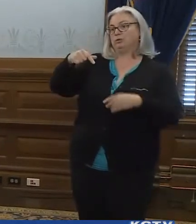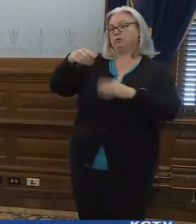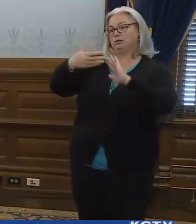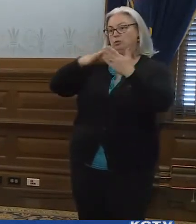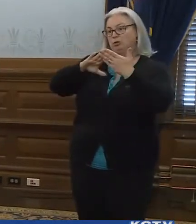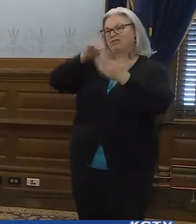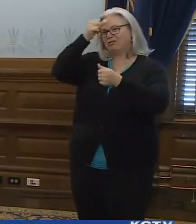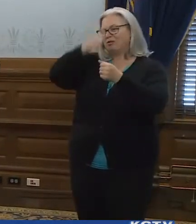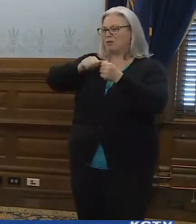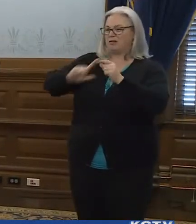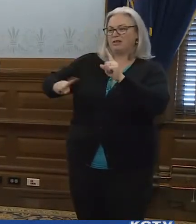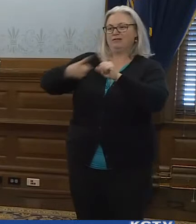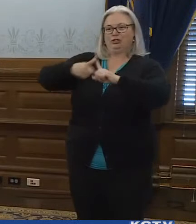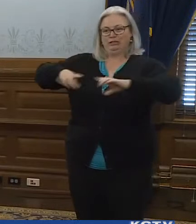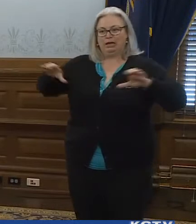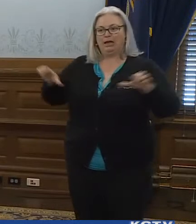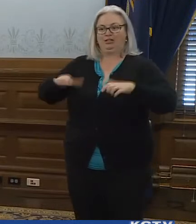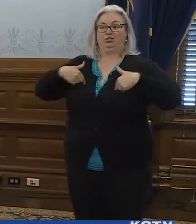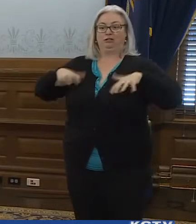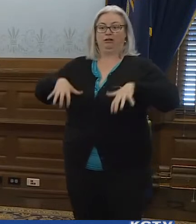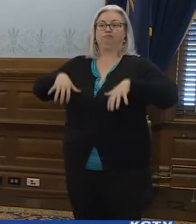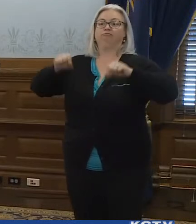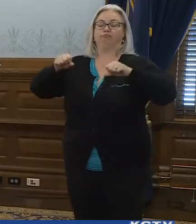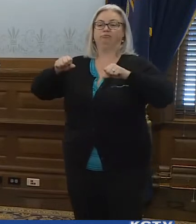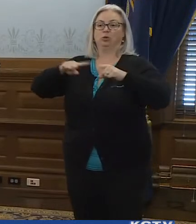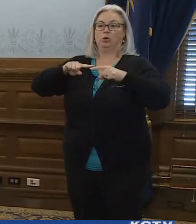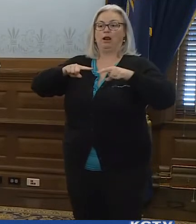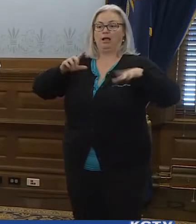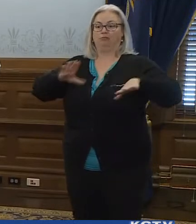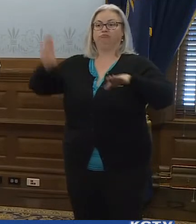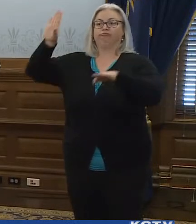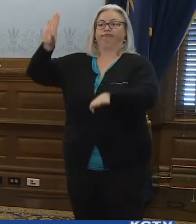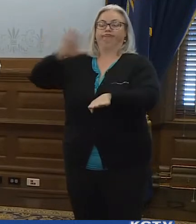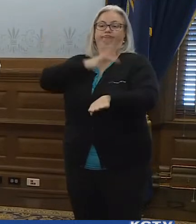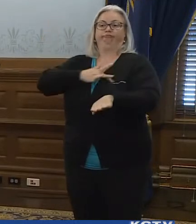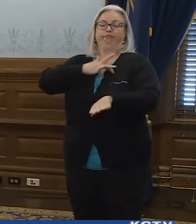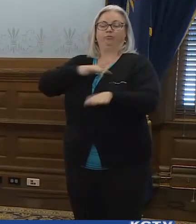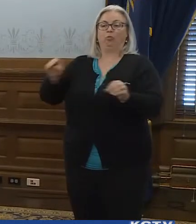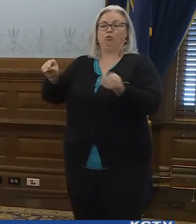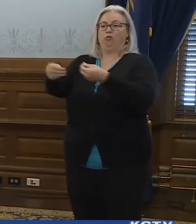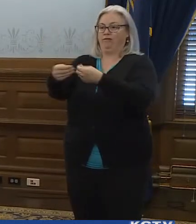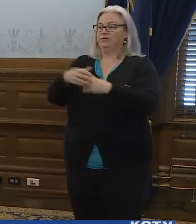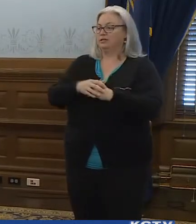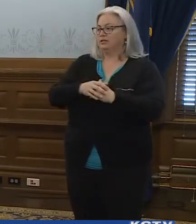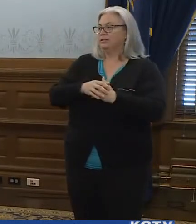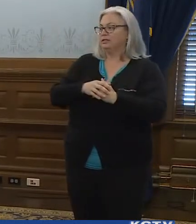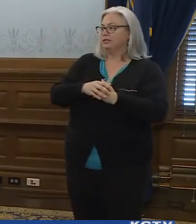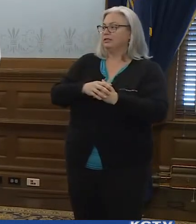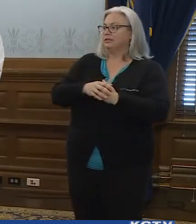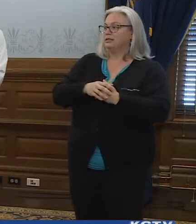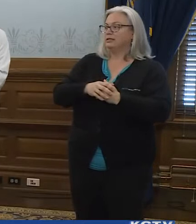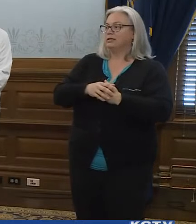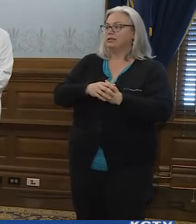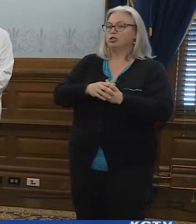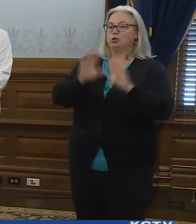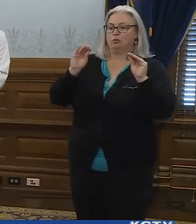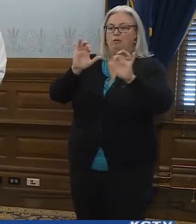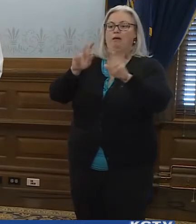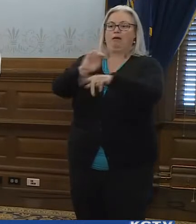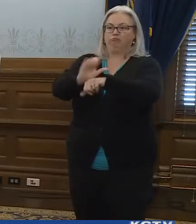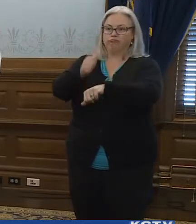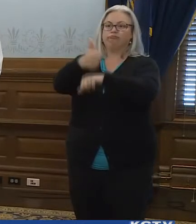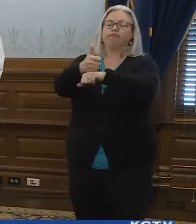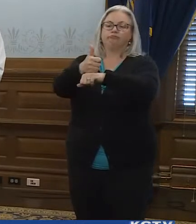remember, that was the very first action that I took when I got into office, was to put back into